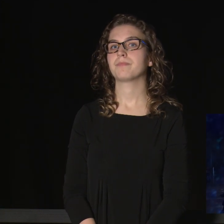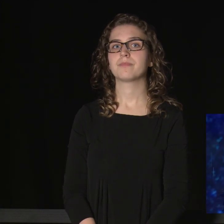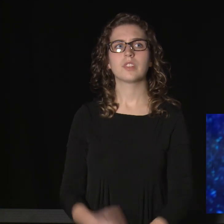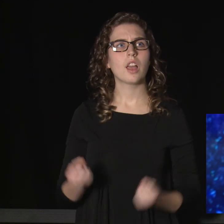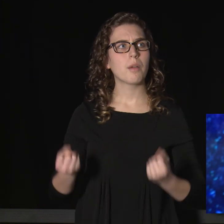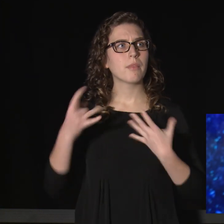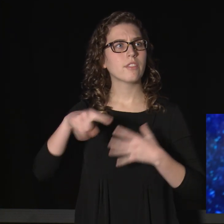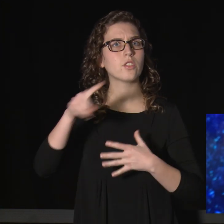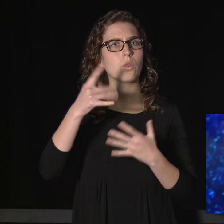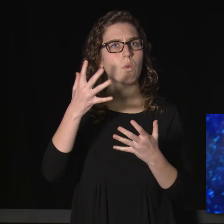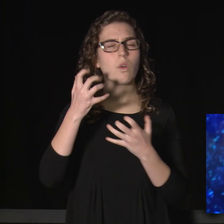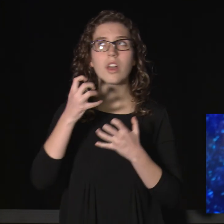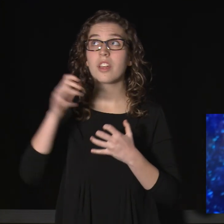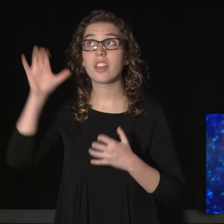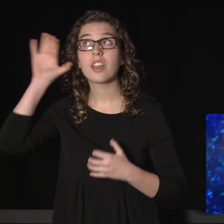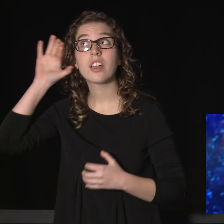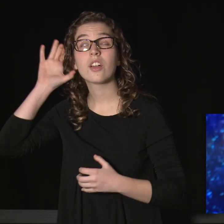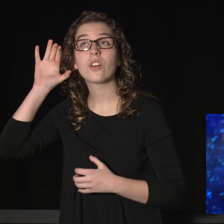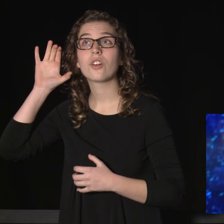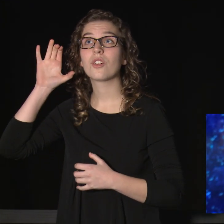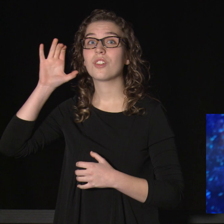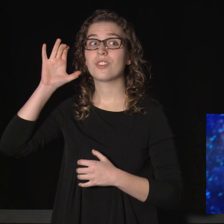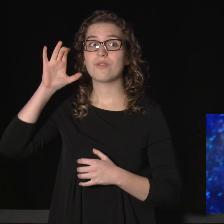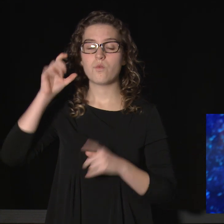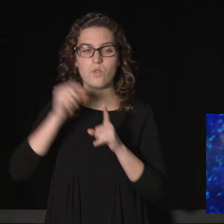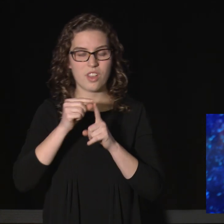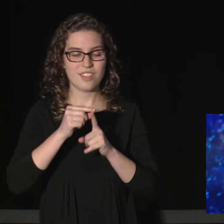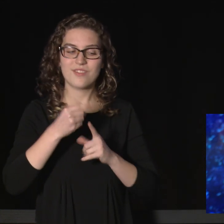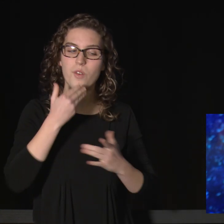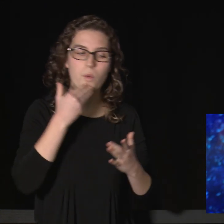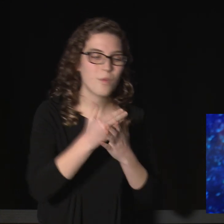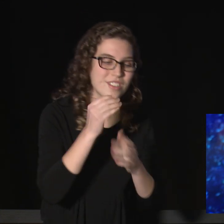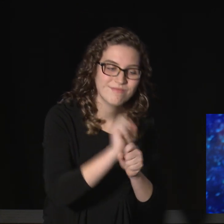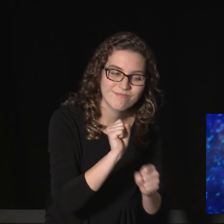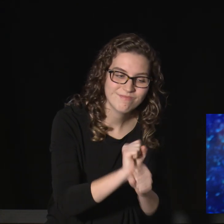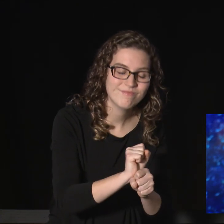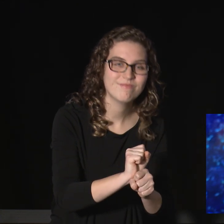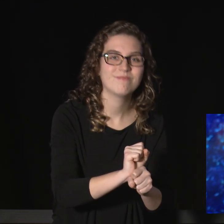How many of you want to hear the words, well done?